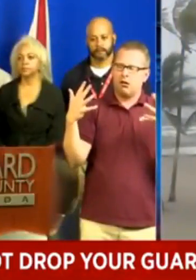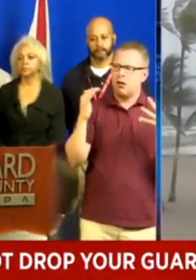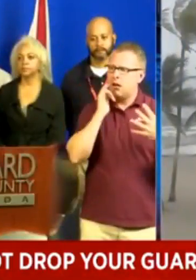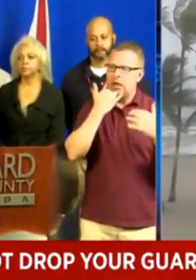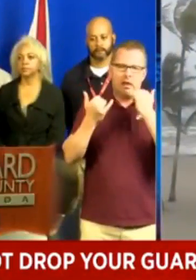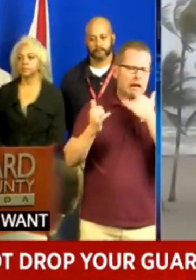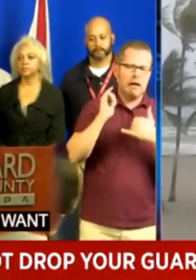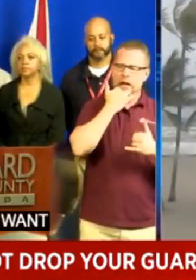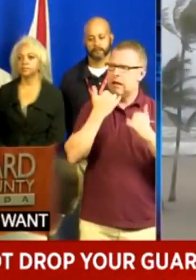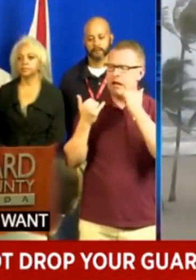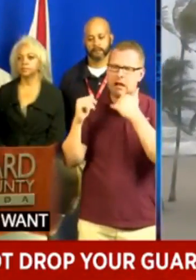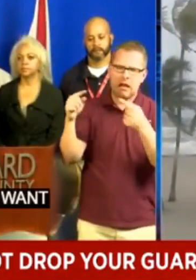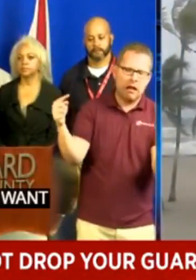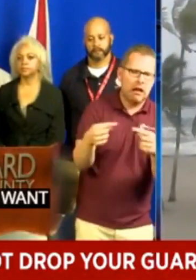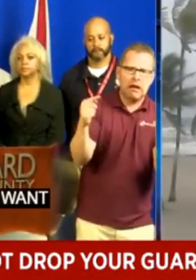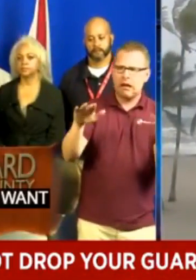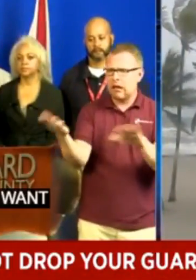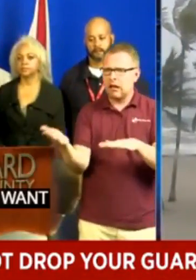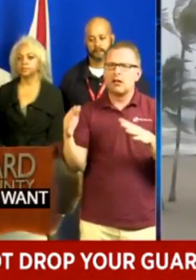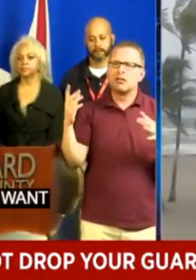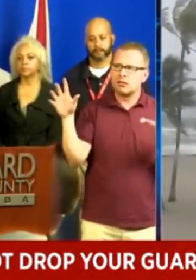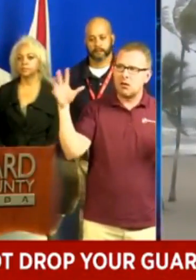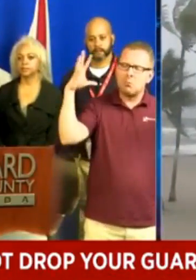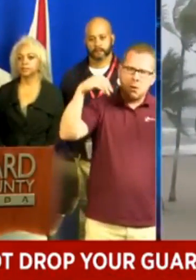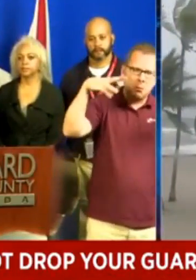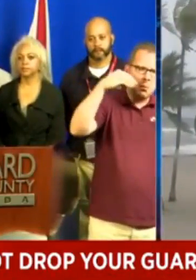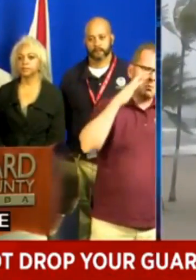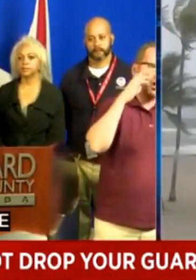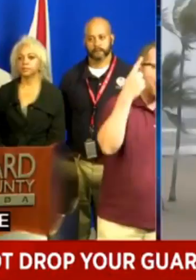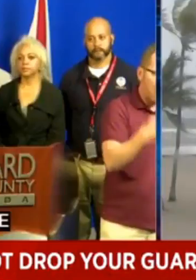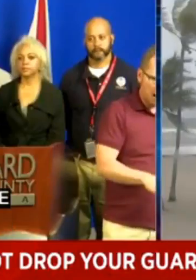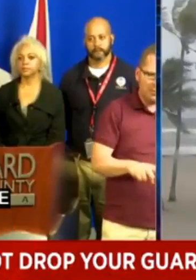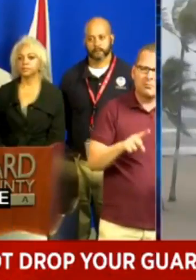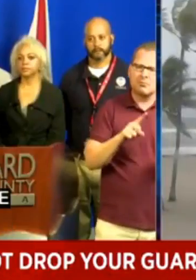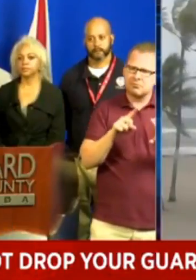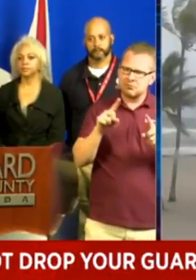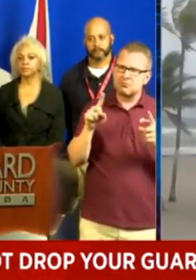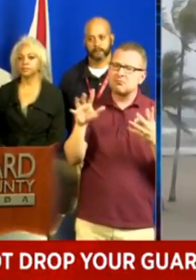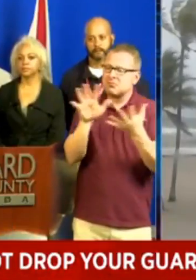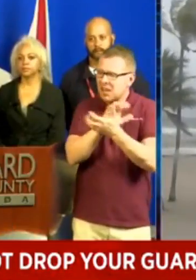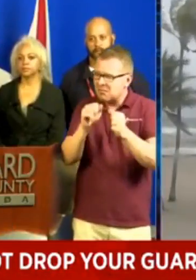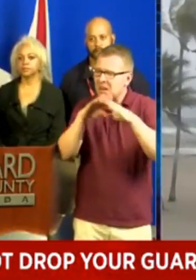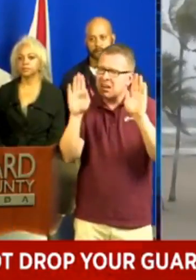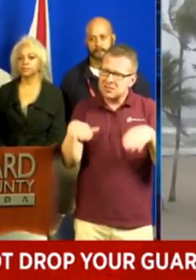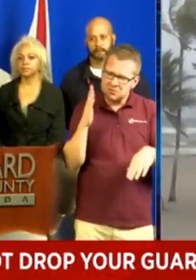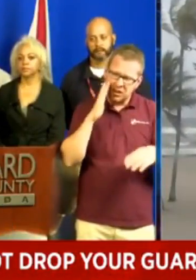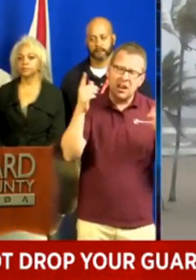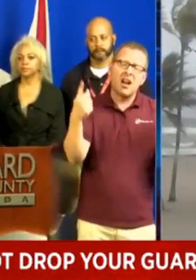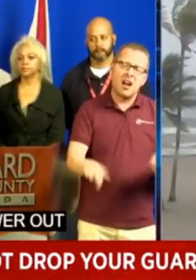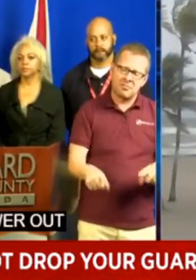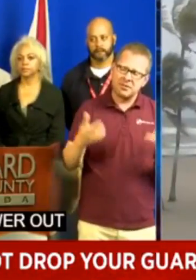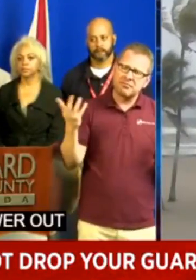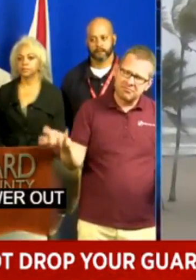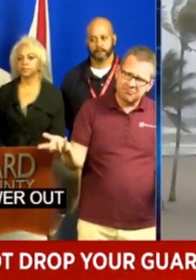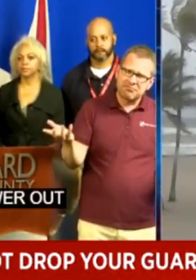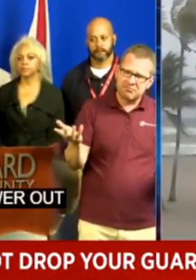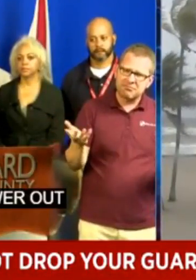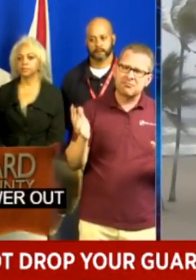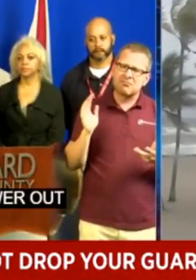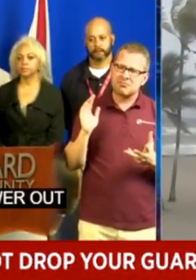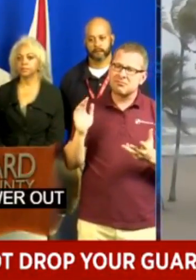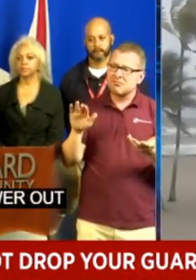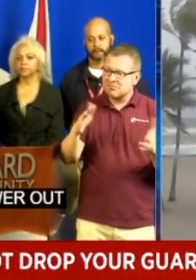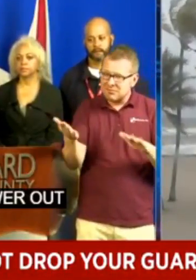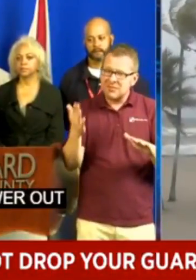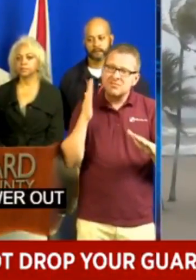are going to have property damage. Let's make sure our death toll stays at 0. Again, I'm very proud of Broward County. I'm very proud of the men